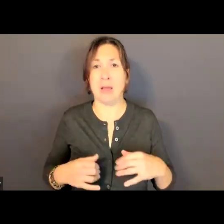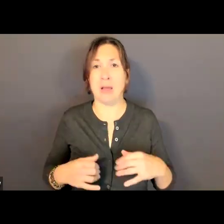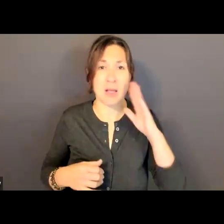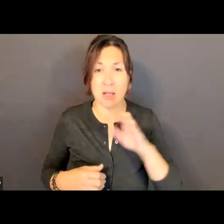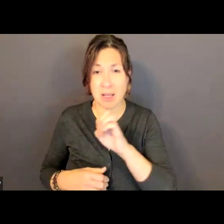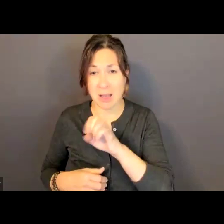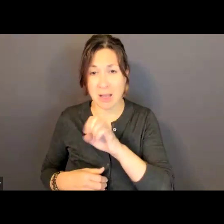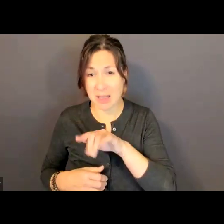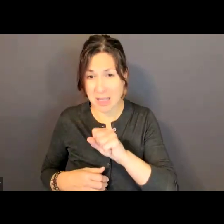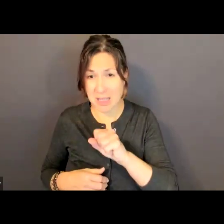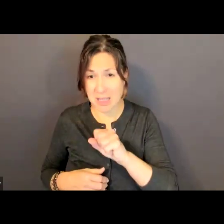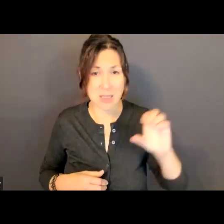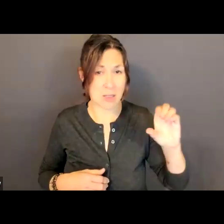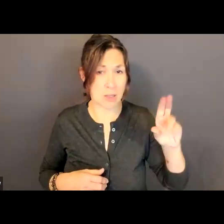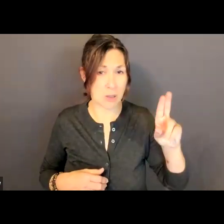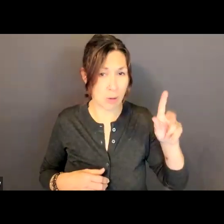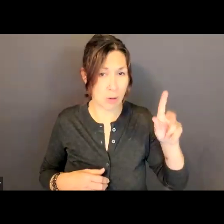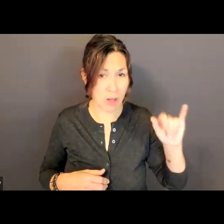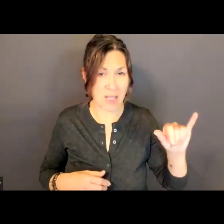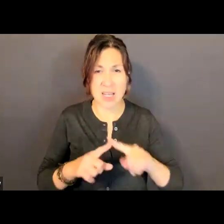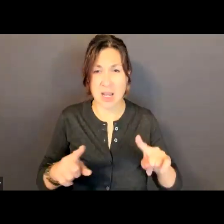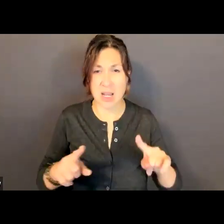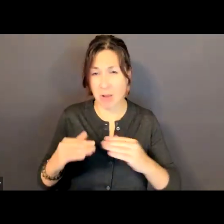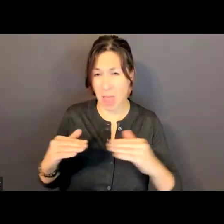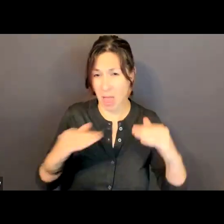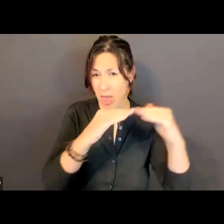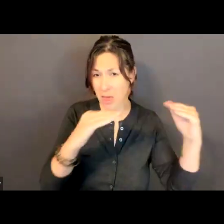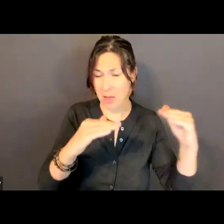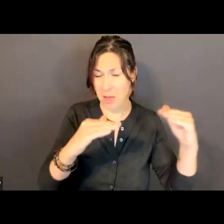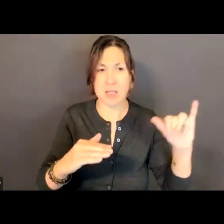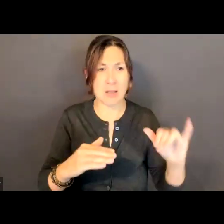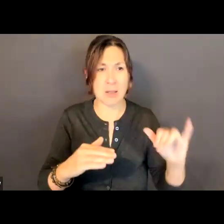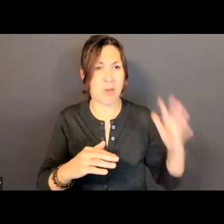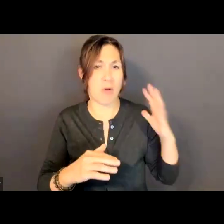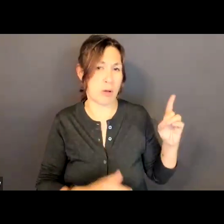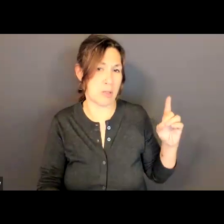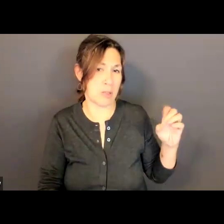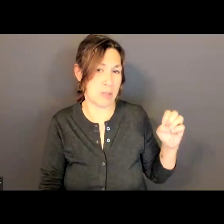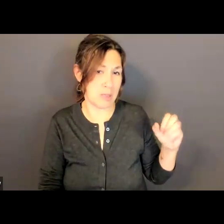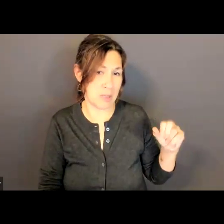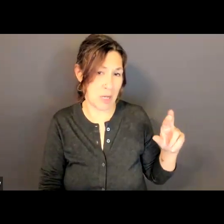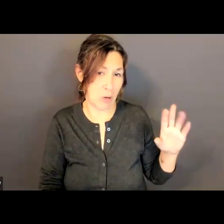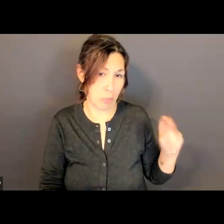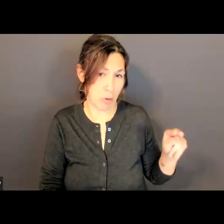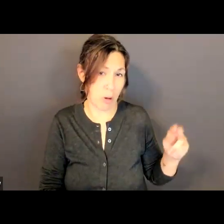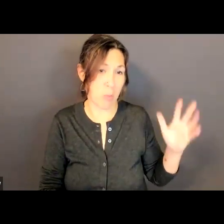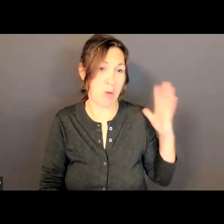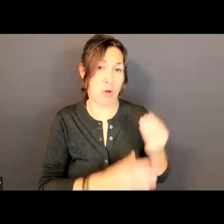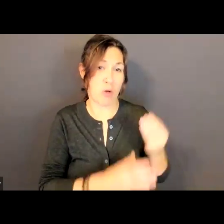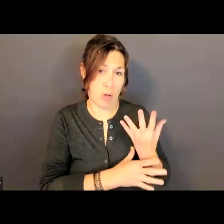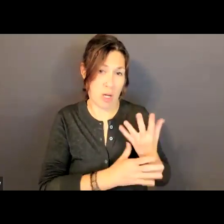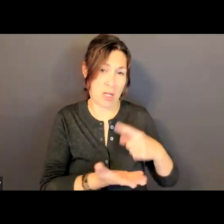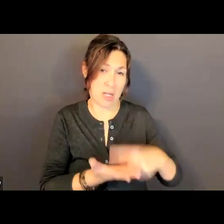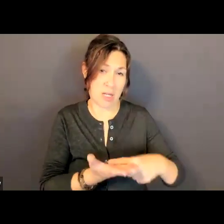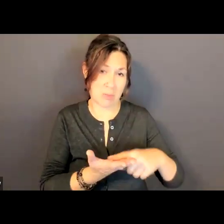of development are interesting examples. Dearborn's another really good example that we looked at in the spring, where it's taken time. And if it